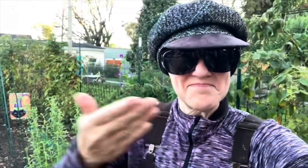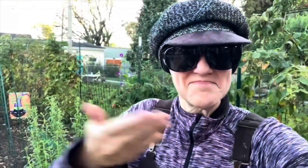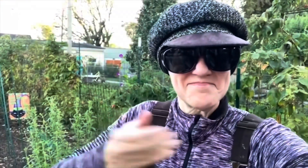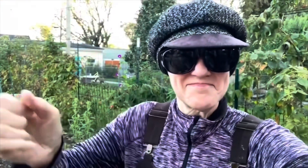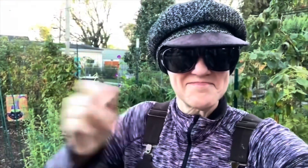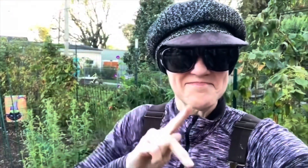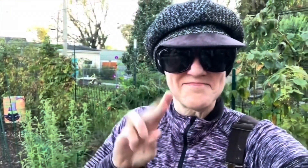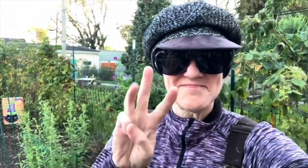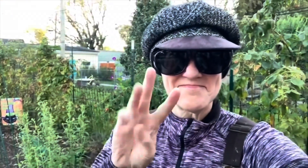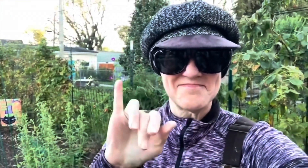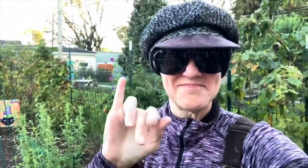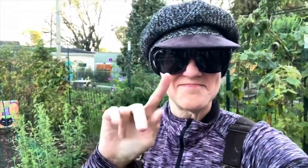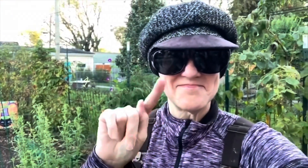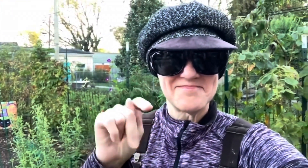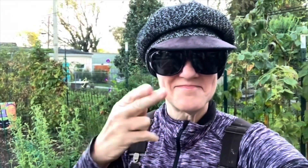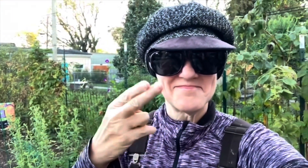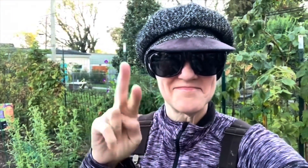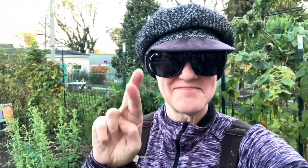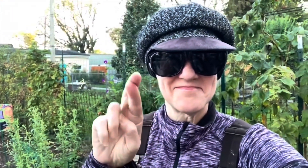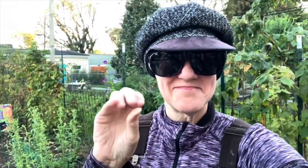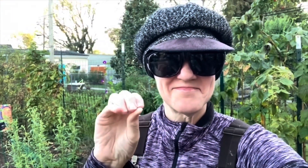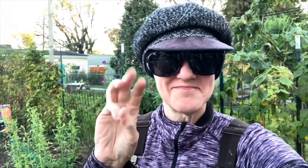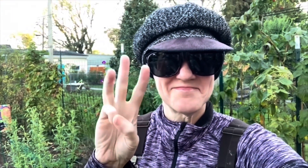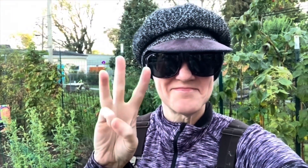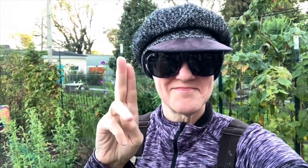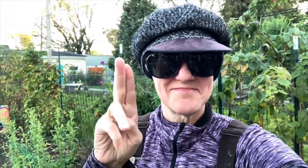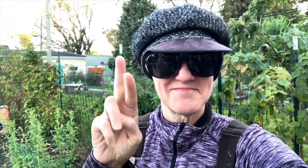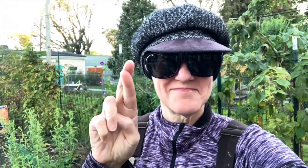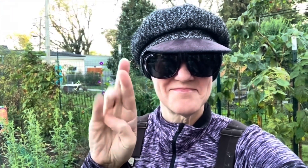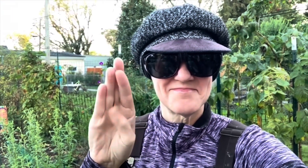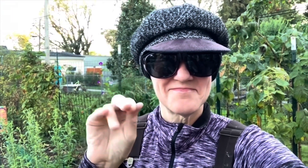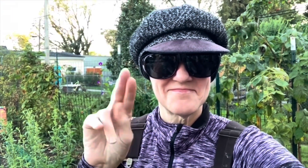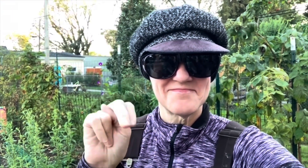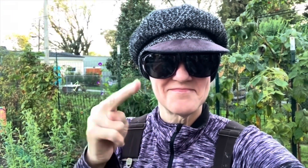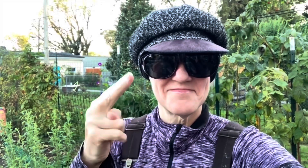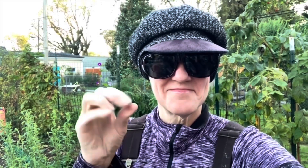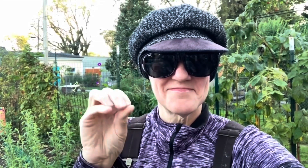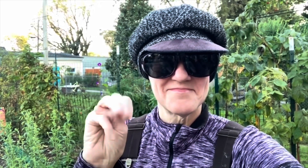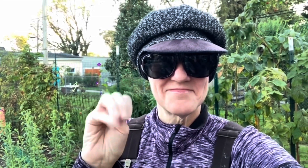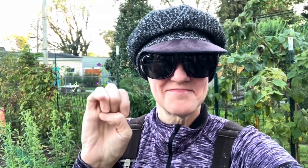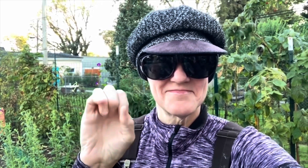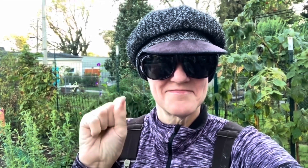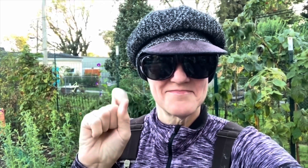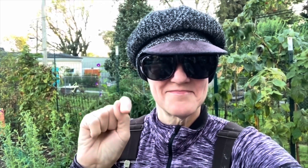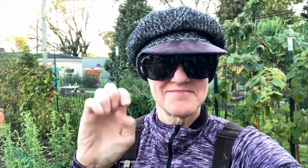Good morning and welcome back to Withrow Urban Homestead.